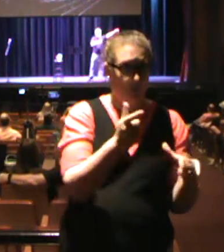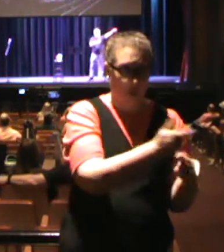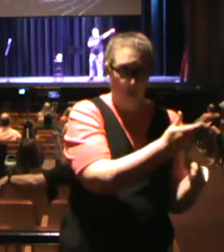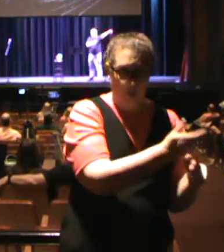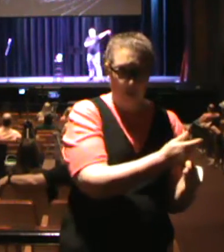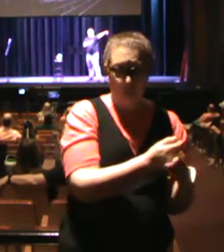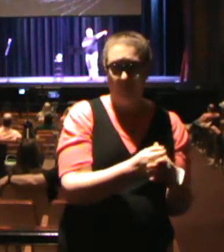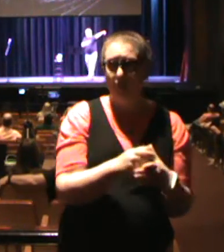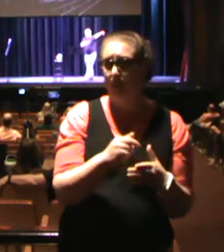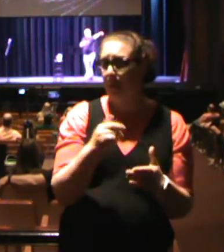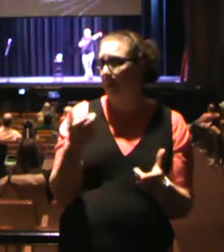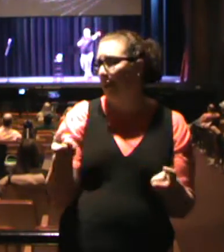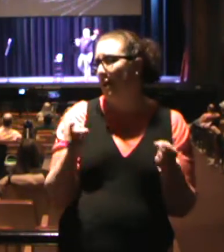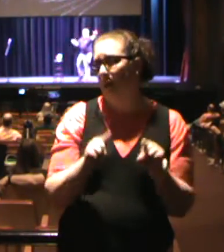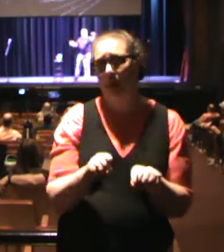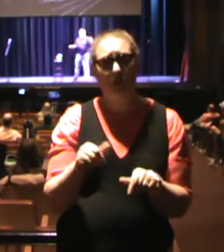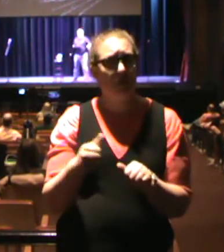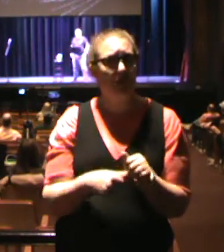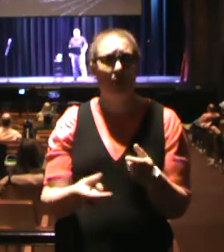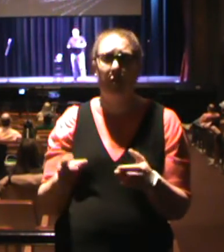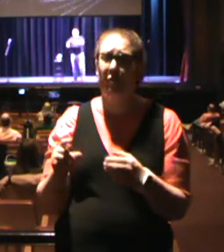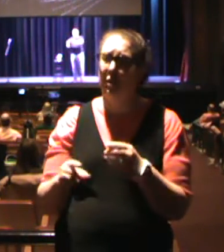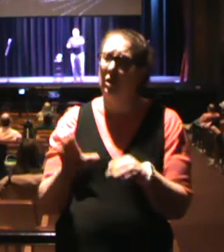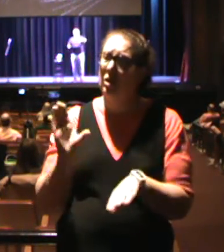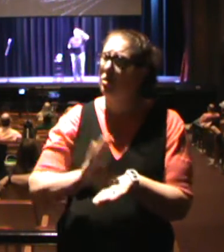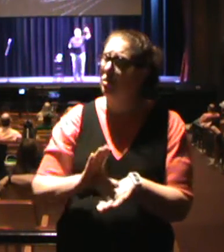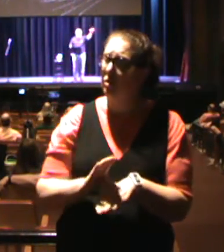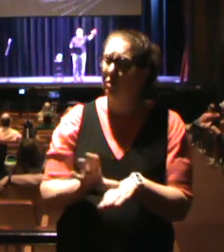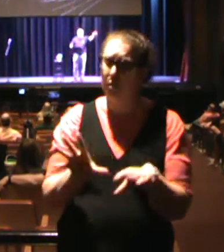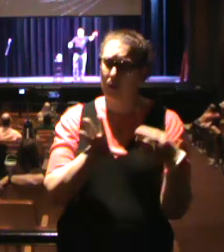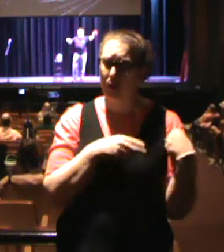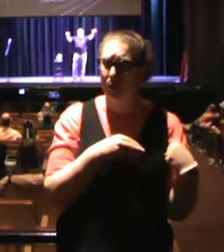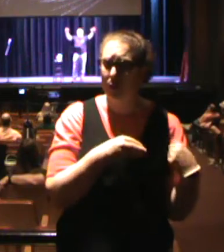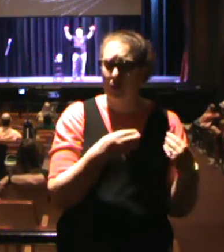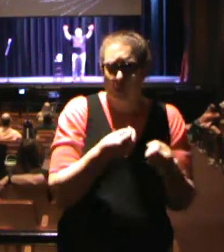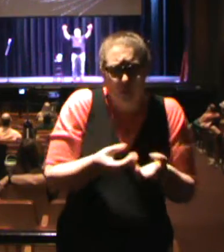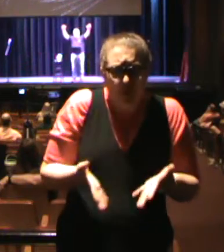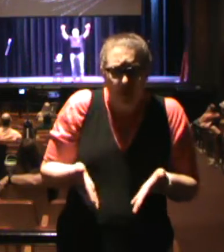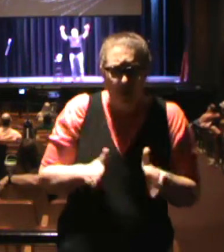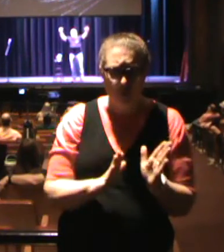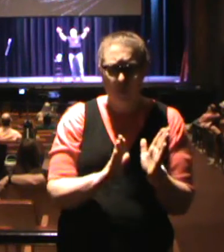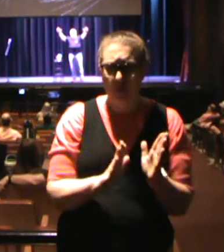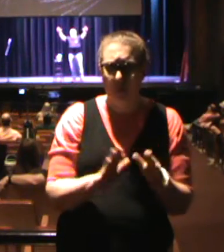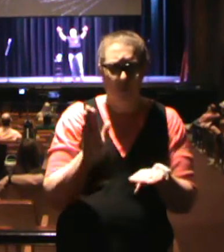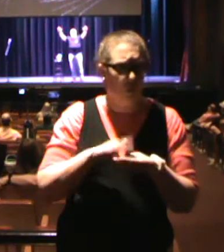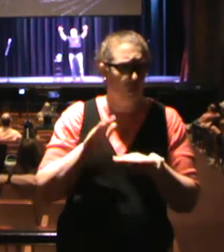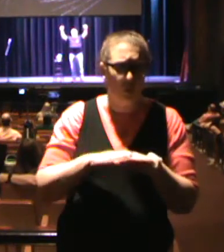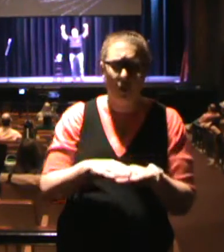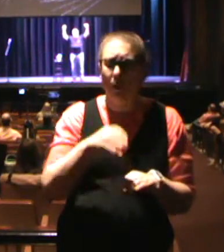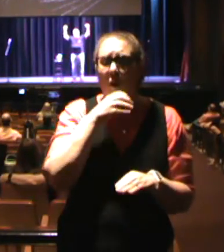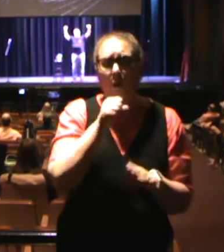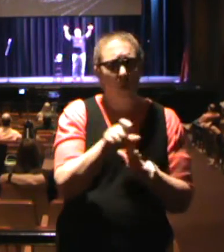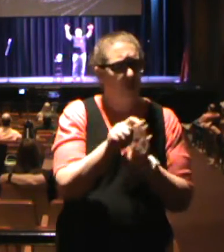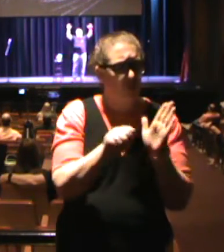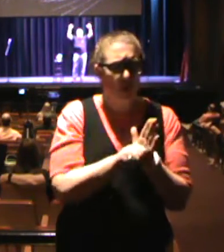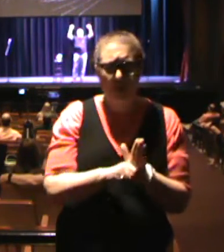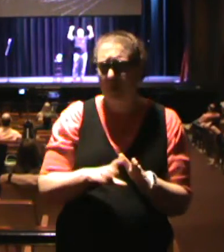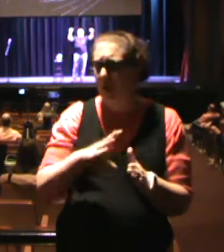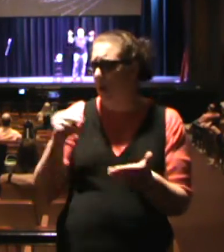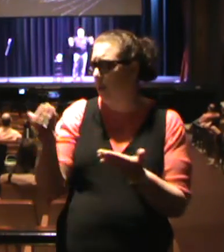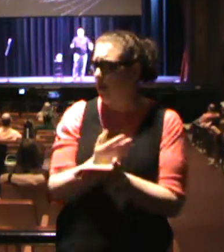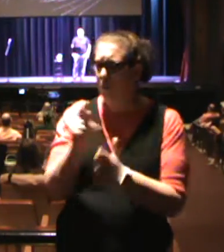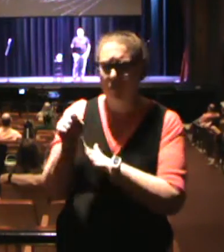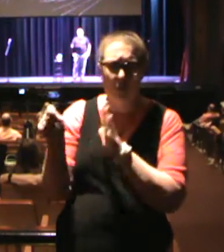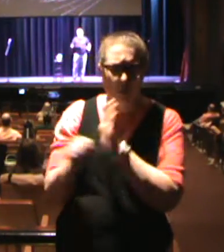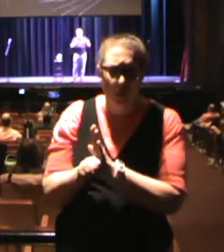It happens to every church. They lose their way. There's warnings in the Old Testament. There's warnings in the New Testament. And as I've shared before from